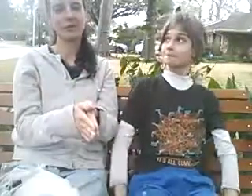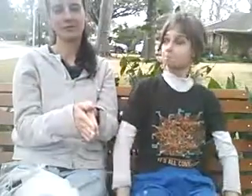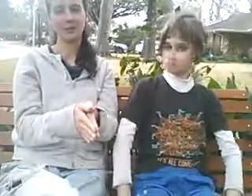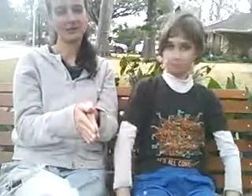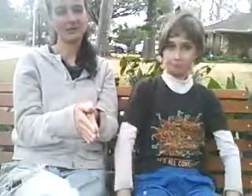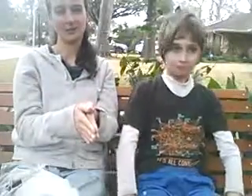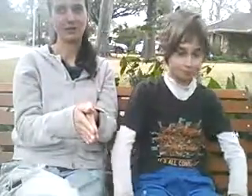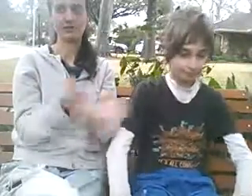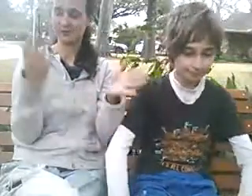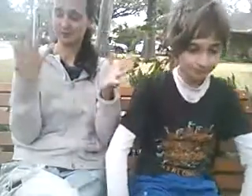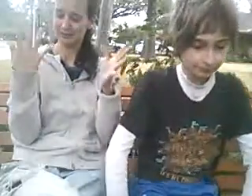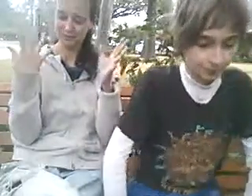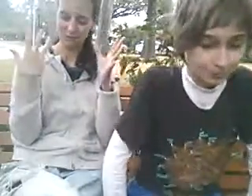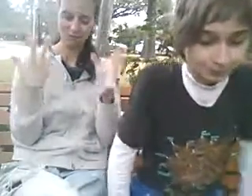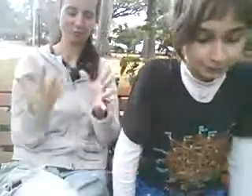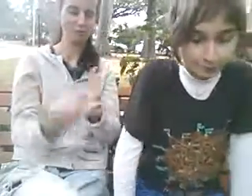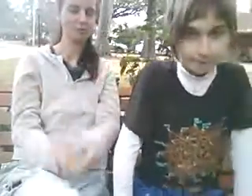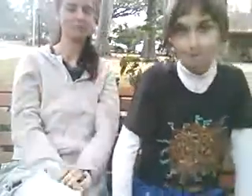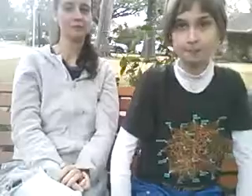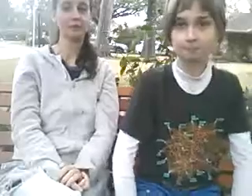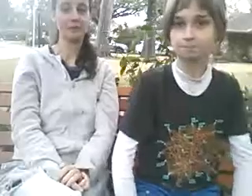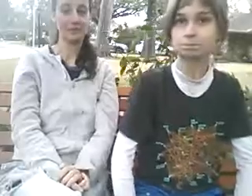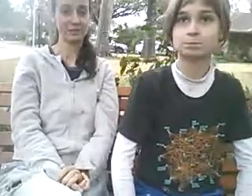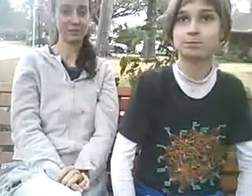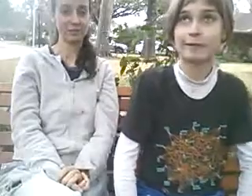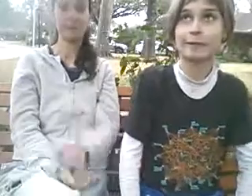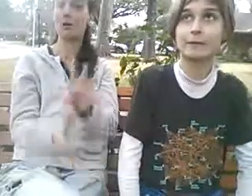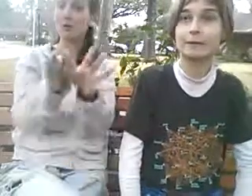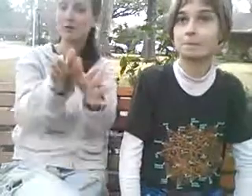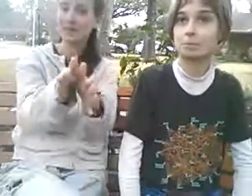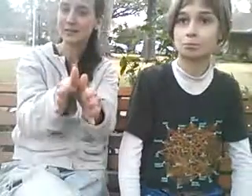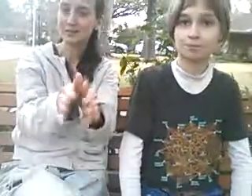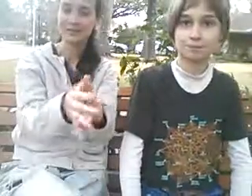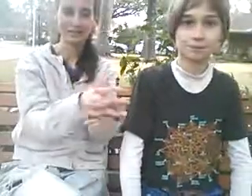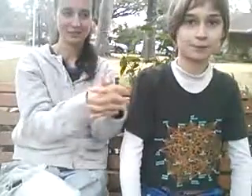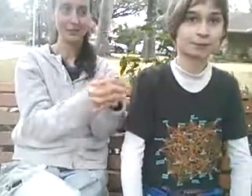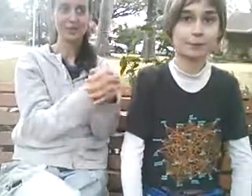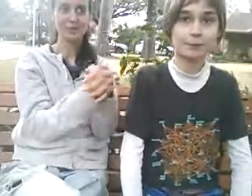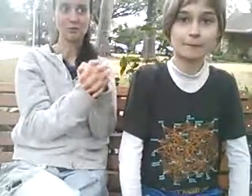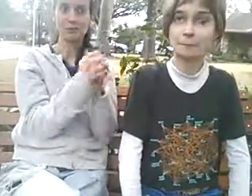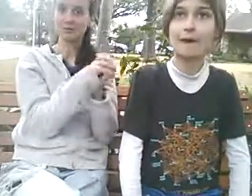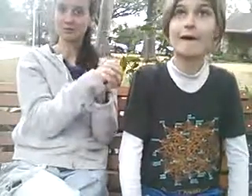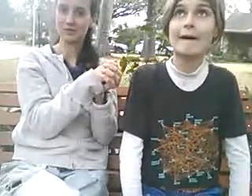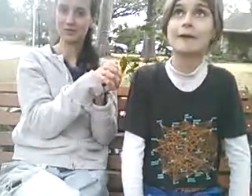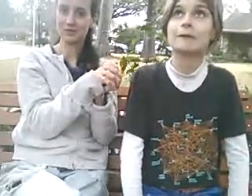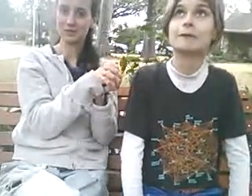learn how to speak. You can hold full conversations with them. Oh, that was the other thing I was going to tell you. So when he was 15 months